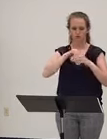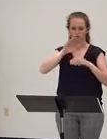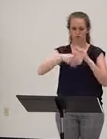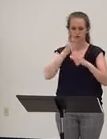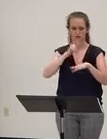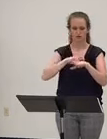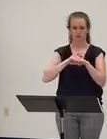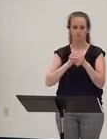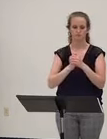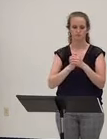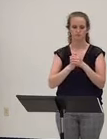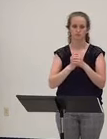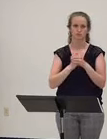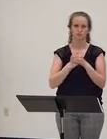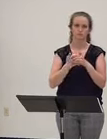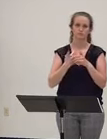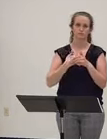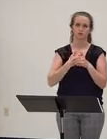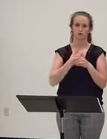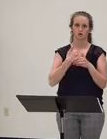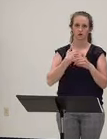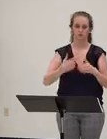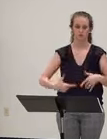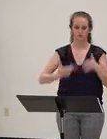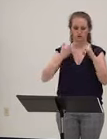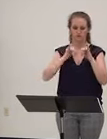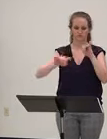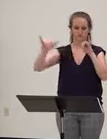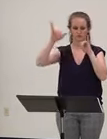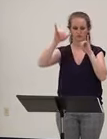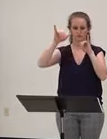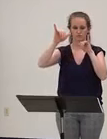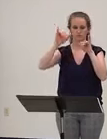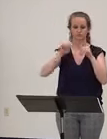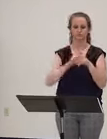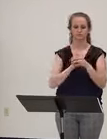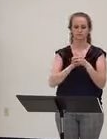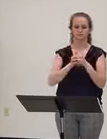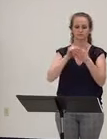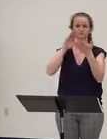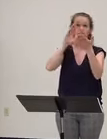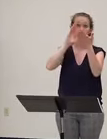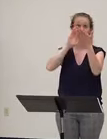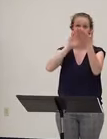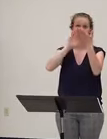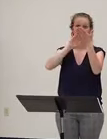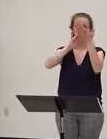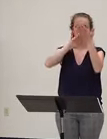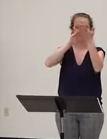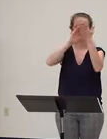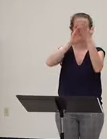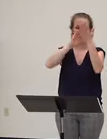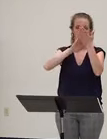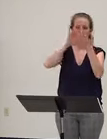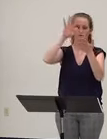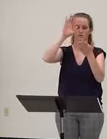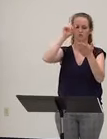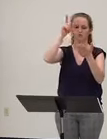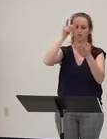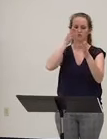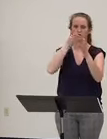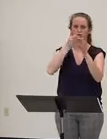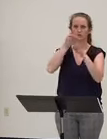ages, we may merit to be co-heirs to eternal life and may praise